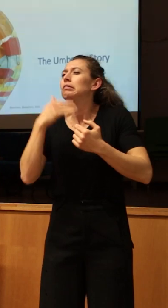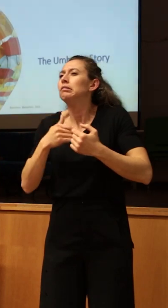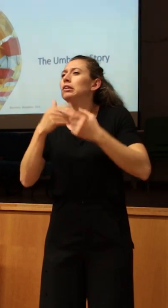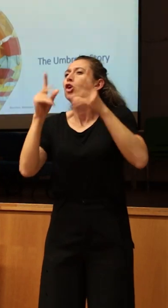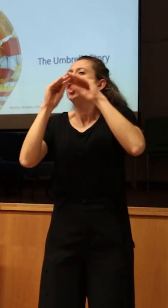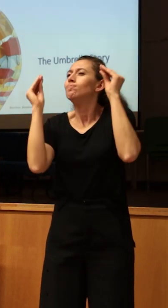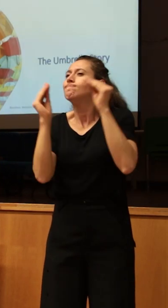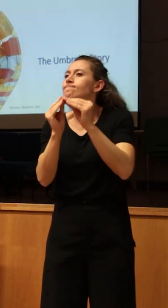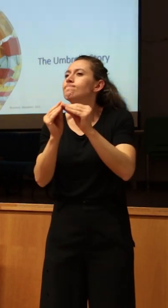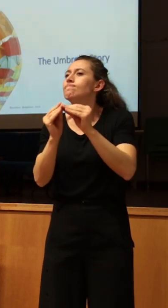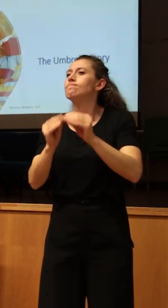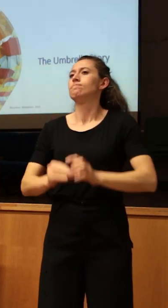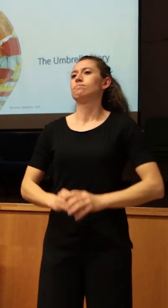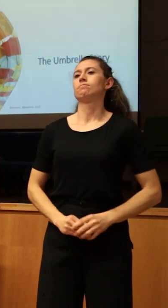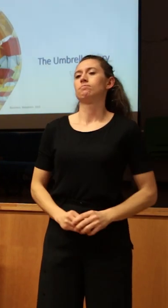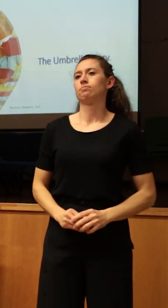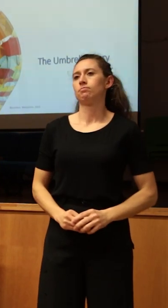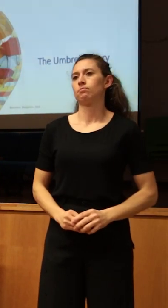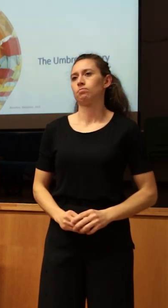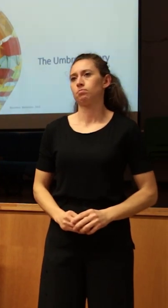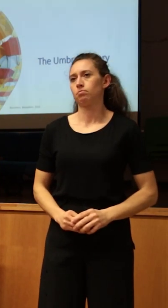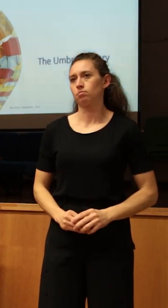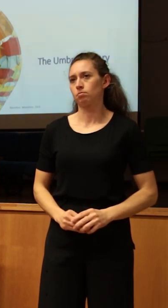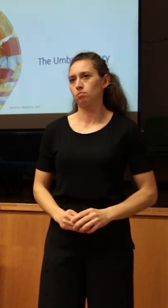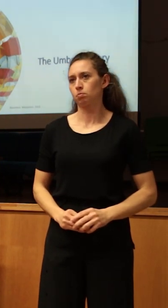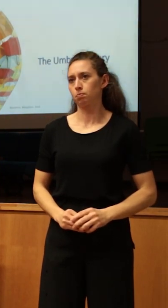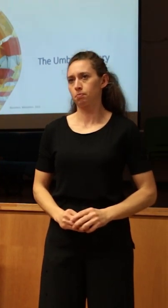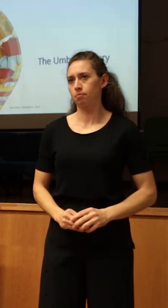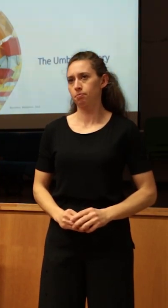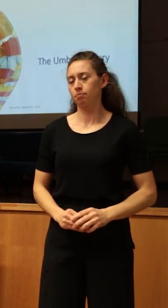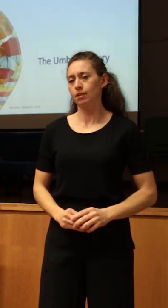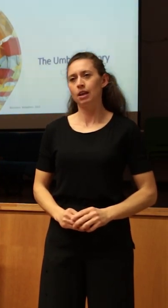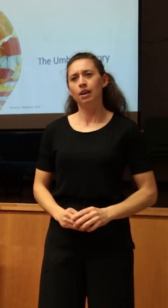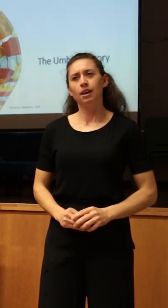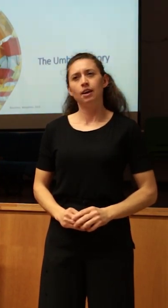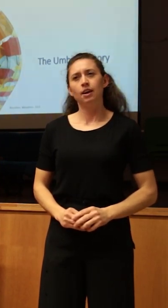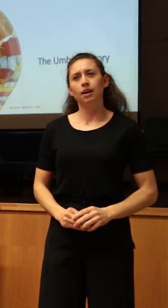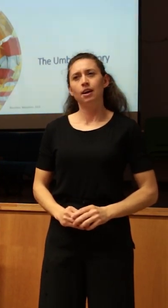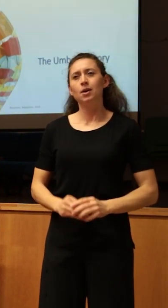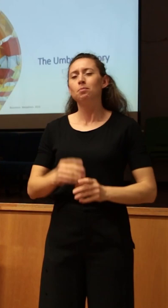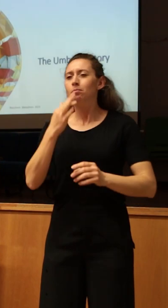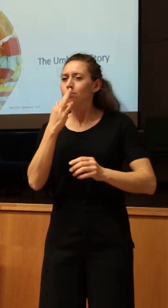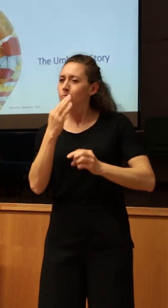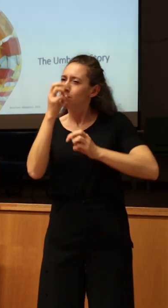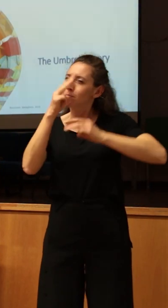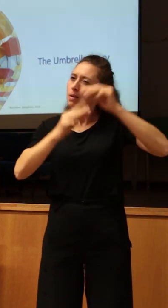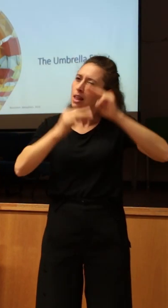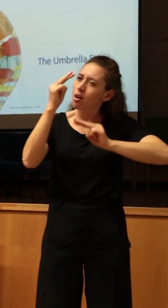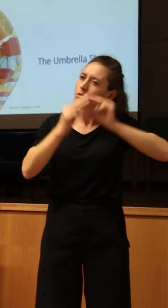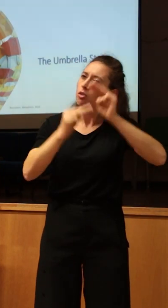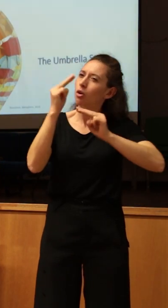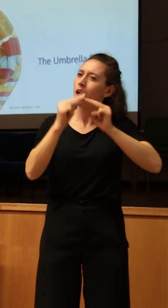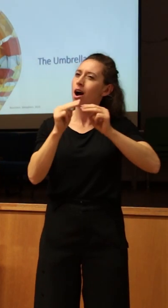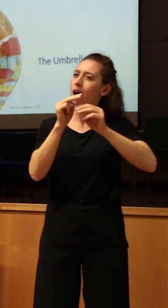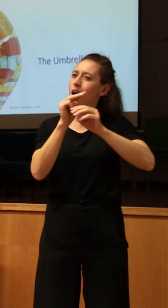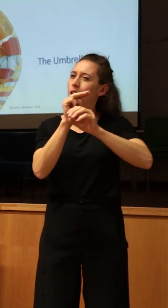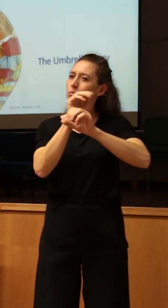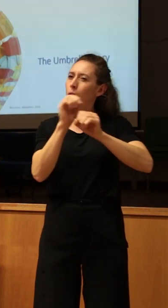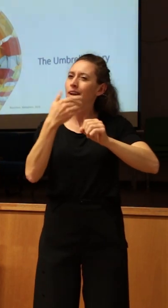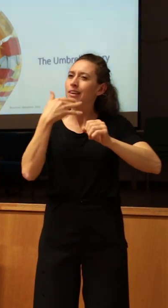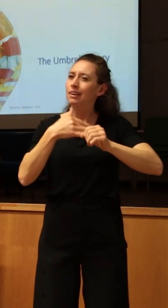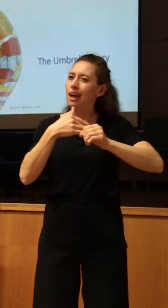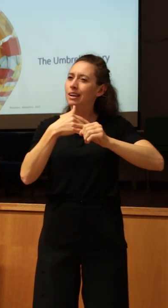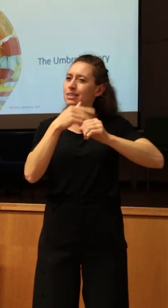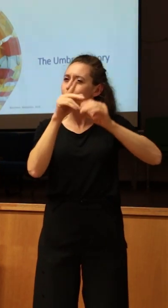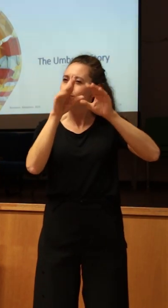holística. Which carries the metaphor, I dissect it. Que toma la metáfora y la deseca. It's